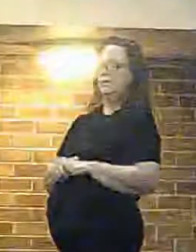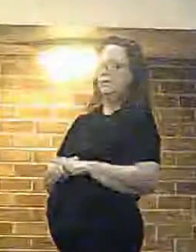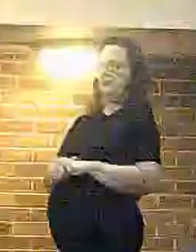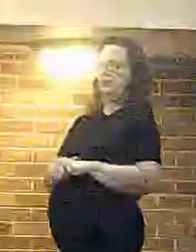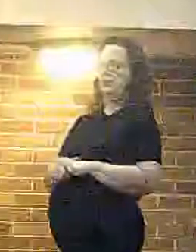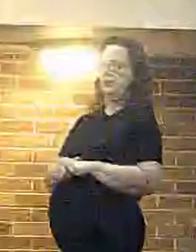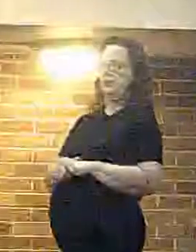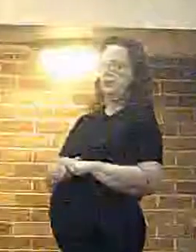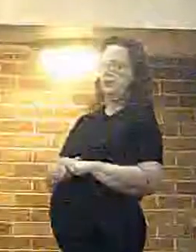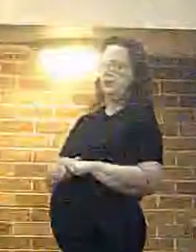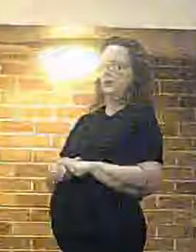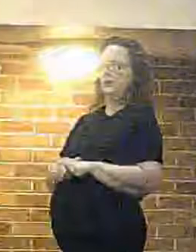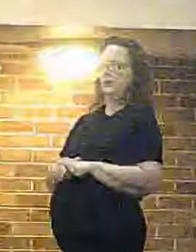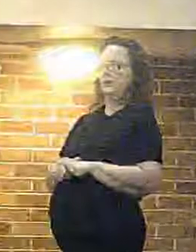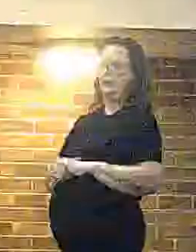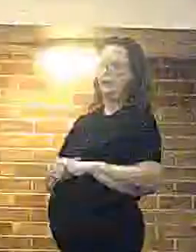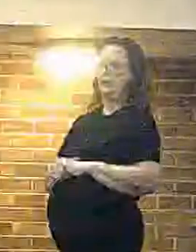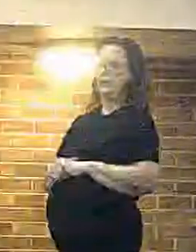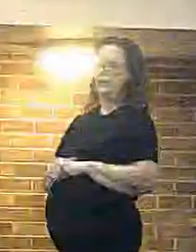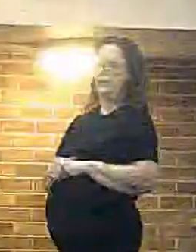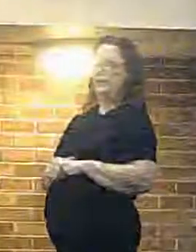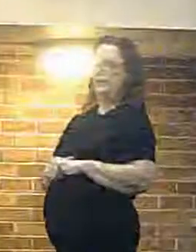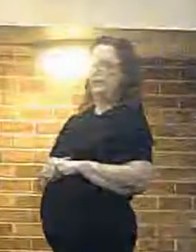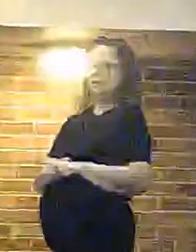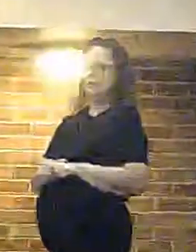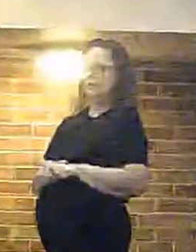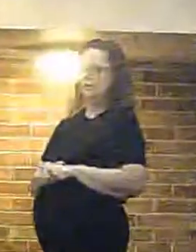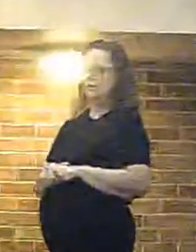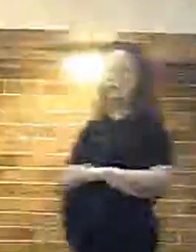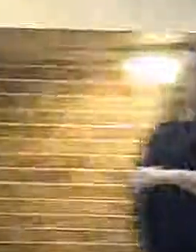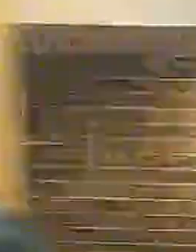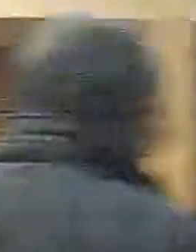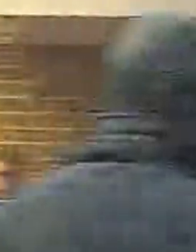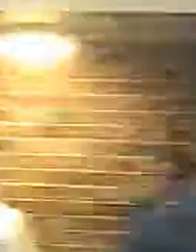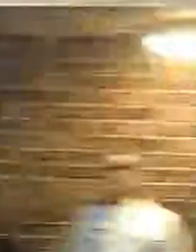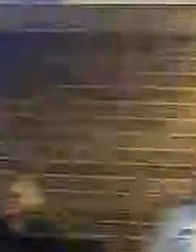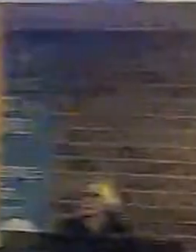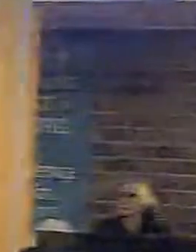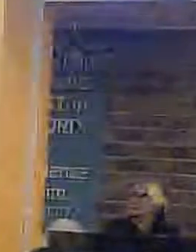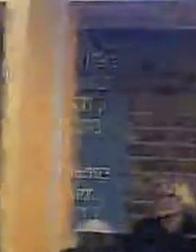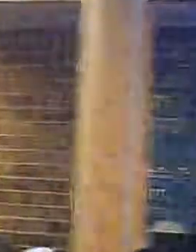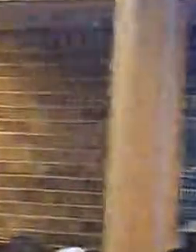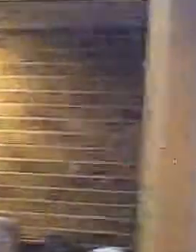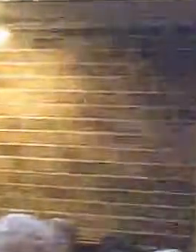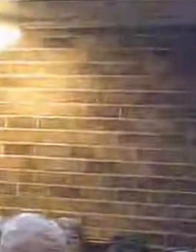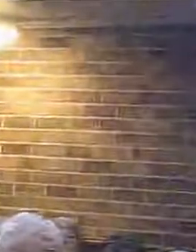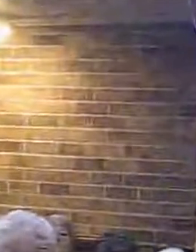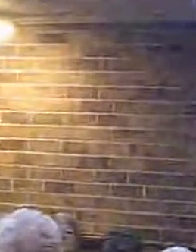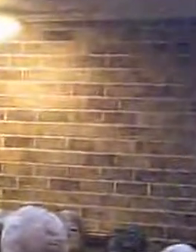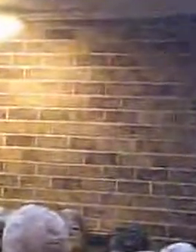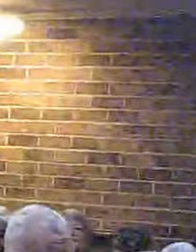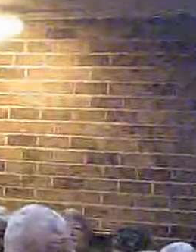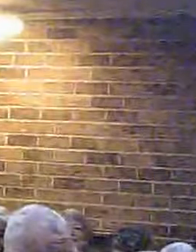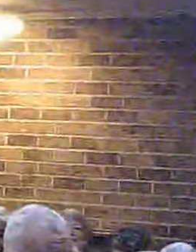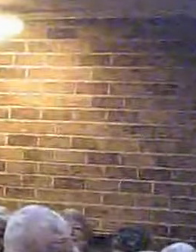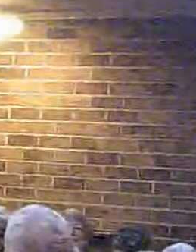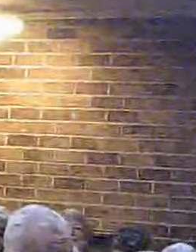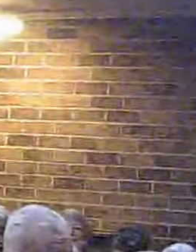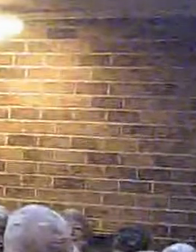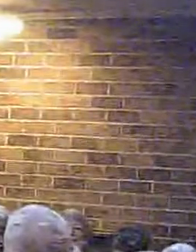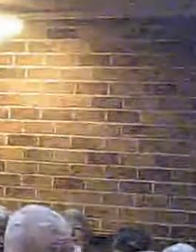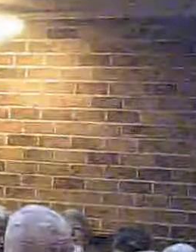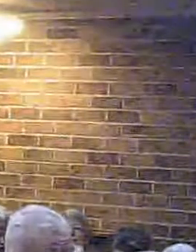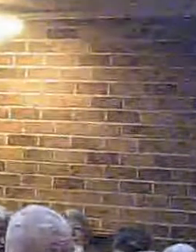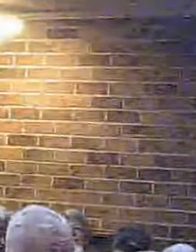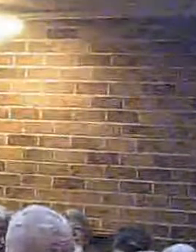finances. I contacted Cheshire County Fire Brigade about what they're doing with you. I've also looked at reports